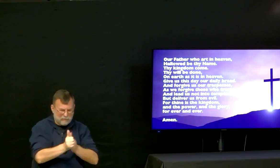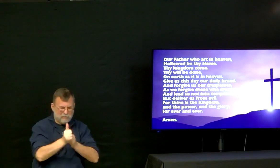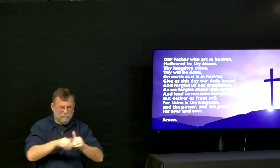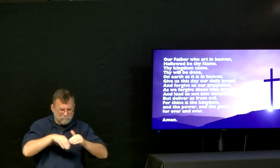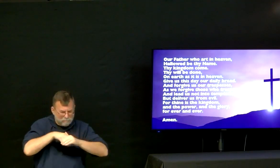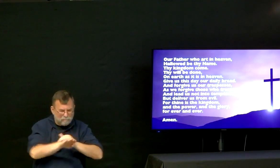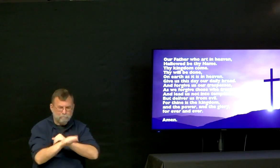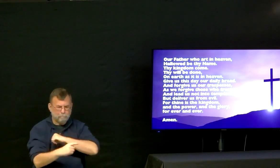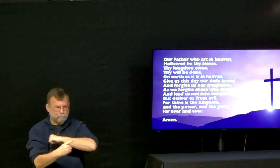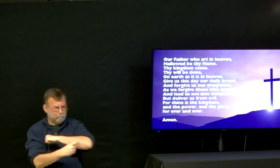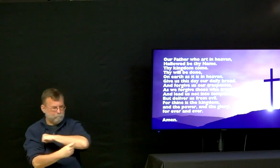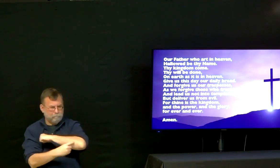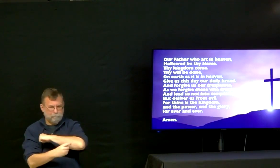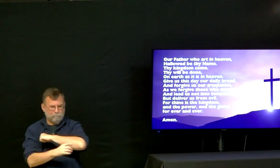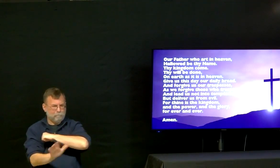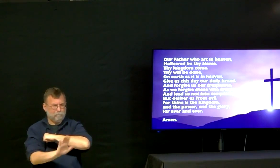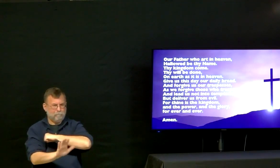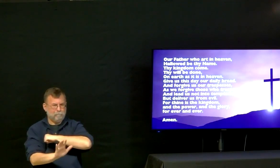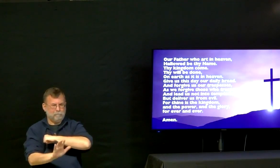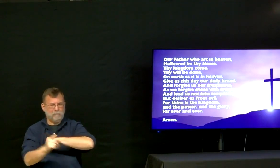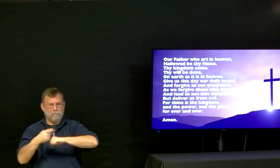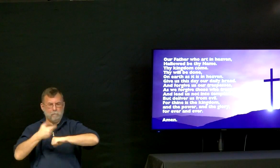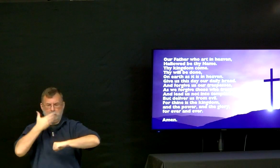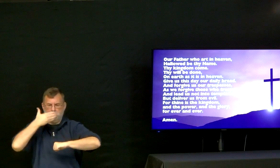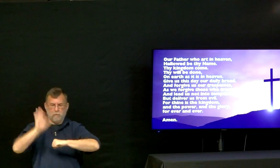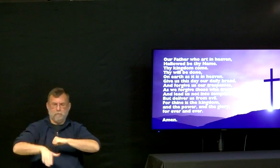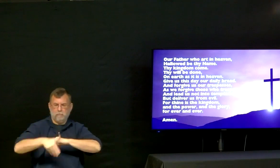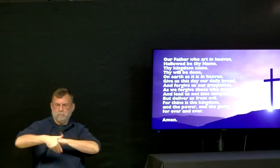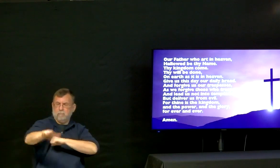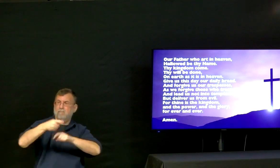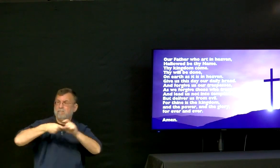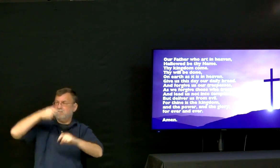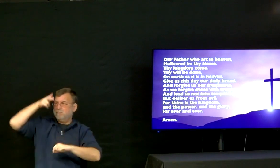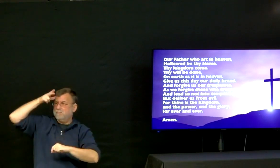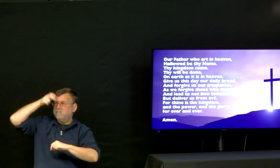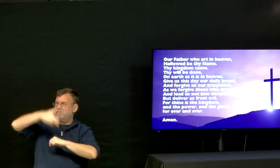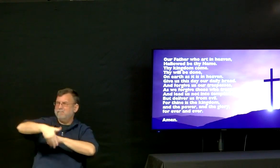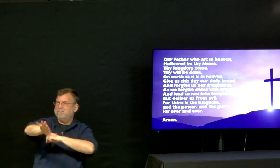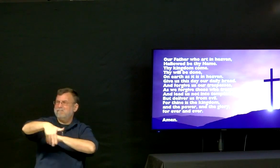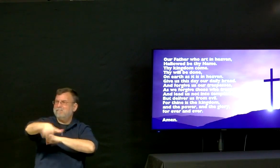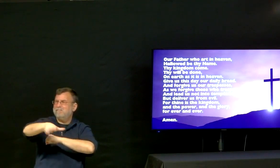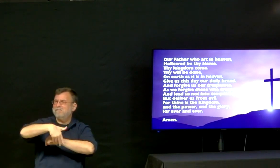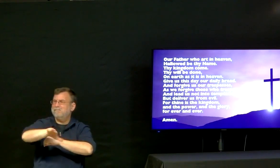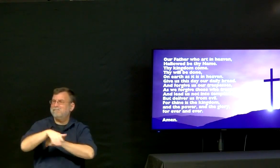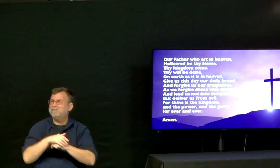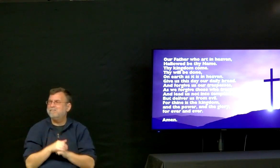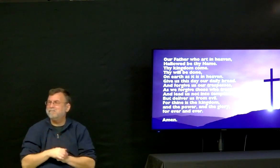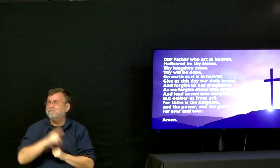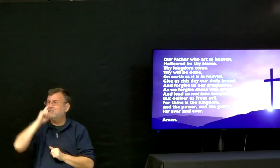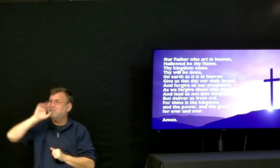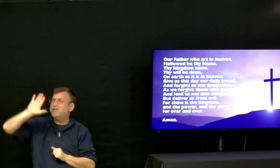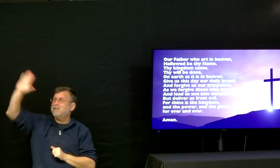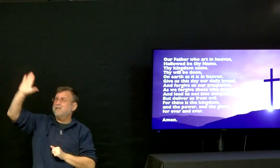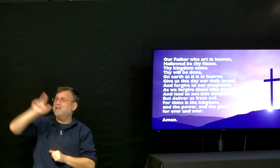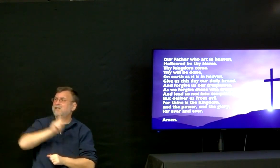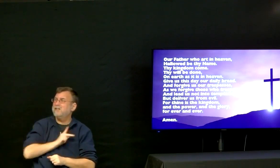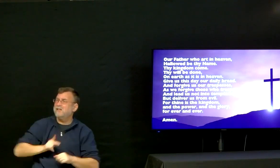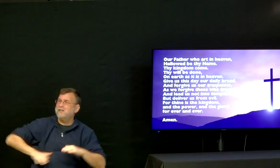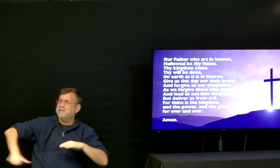And lead us not into temptation, but deliver us from evil. For thine is